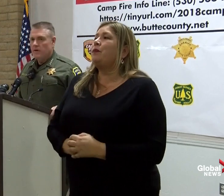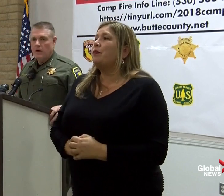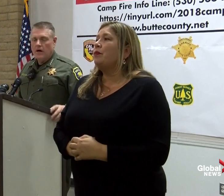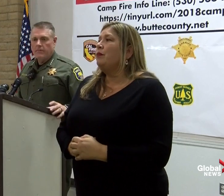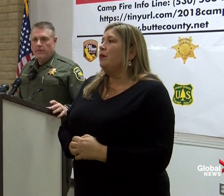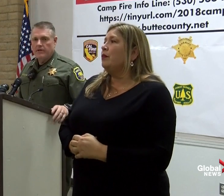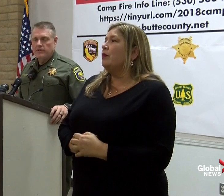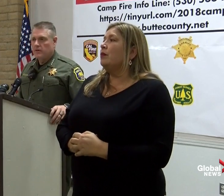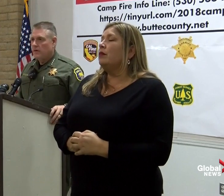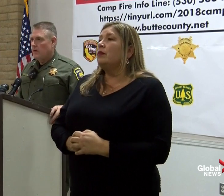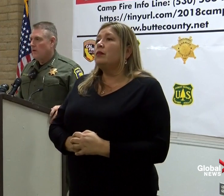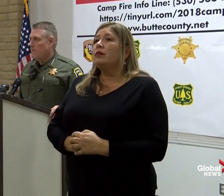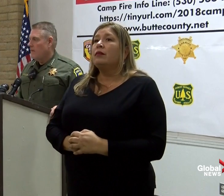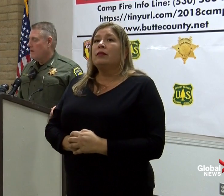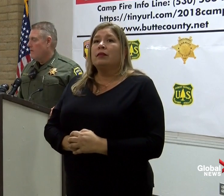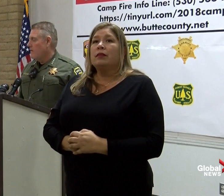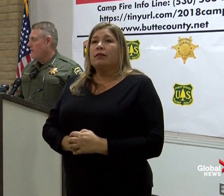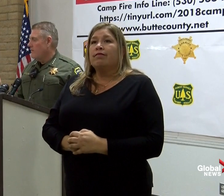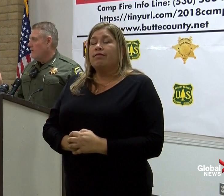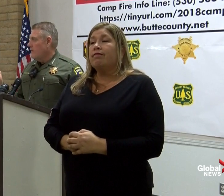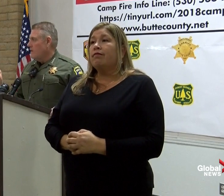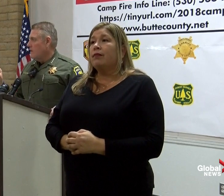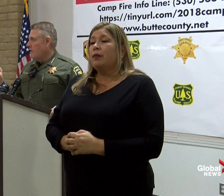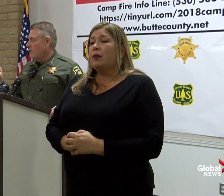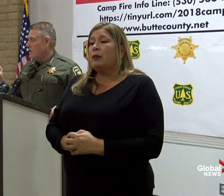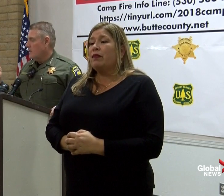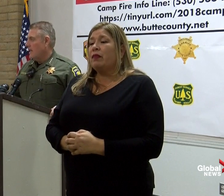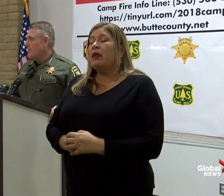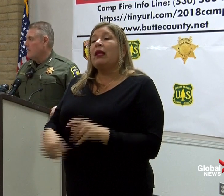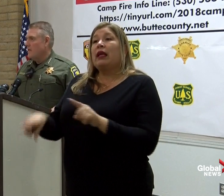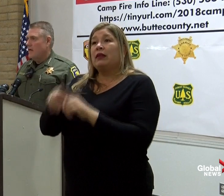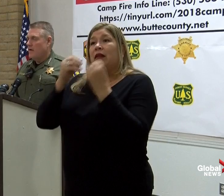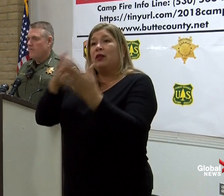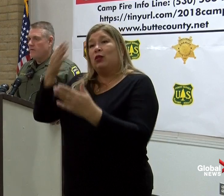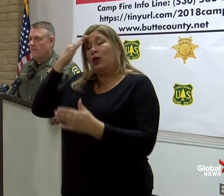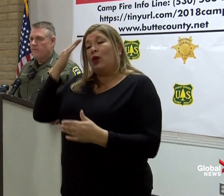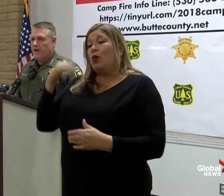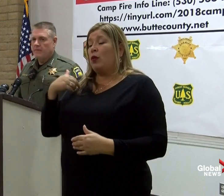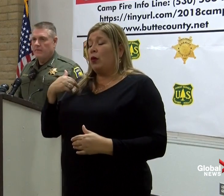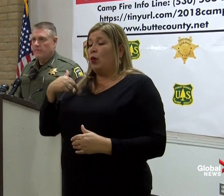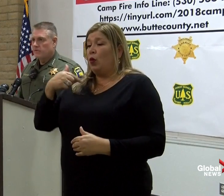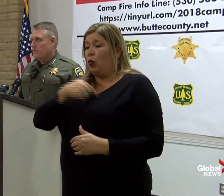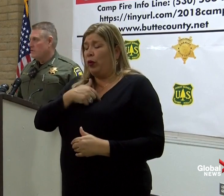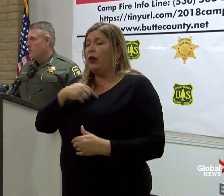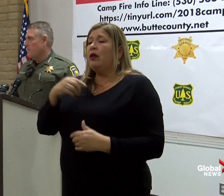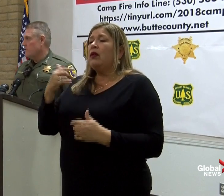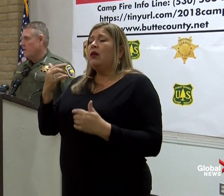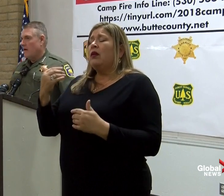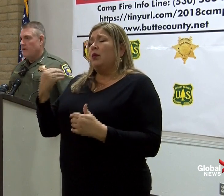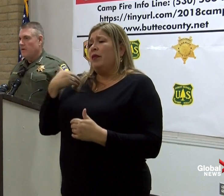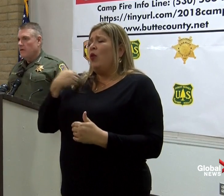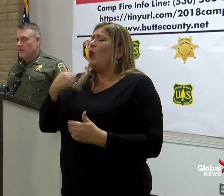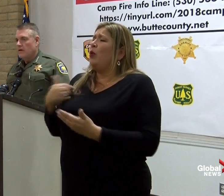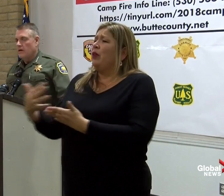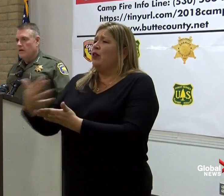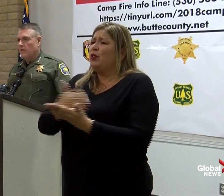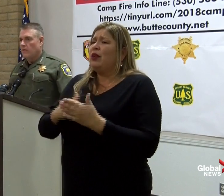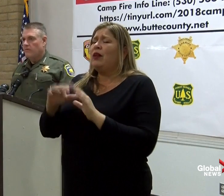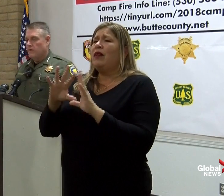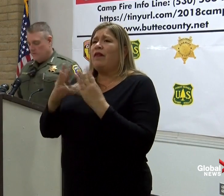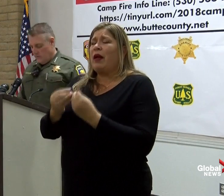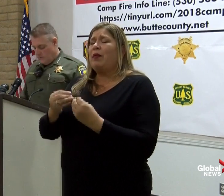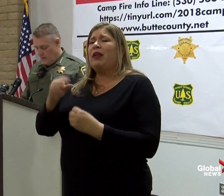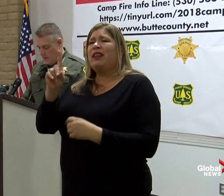be moving our operation of collecting DNA from family members from the sheriff's lobby